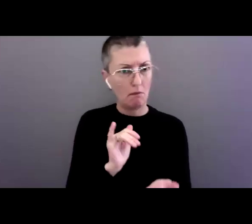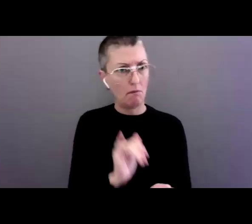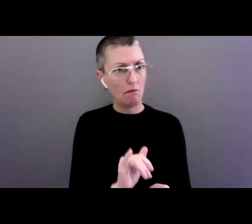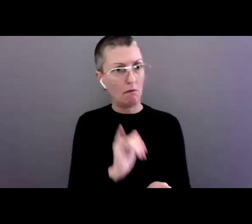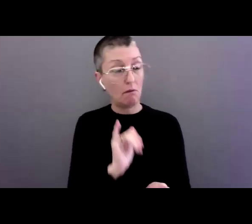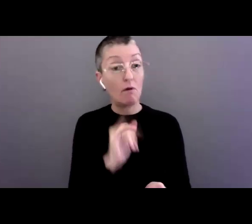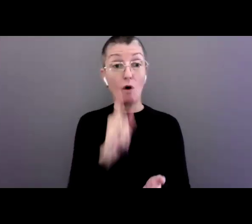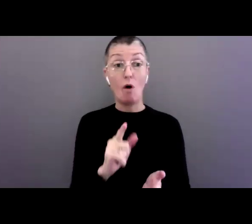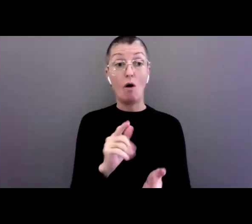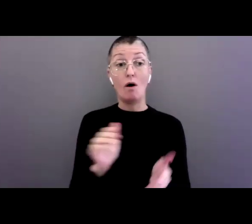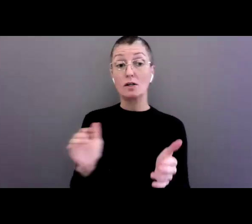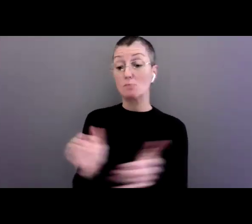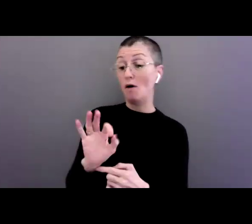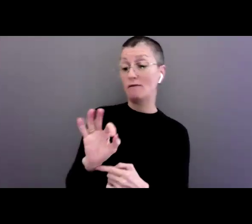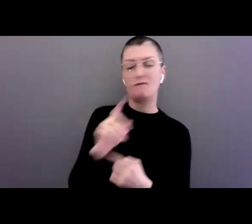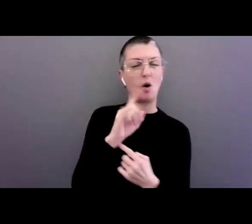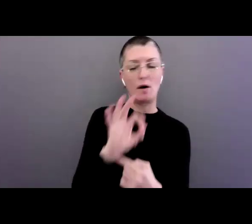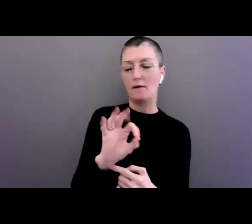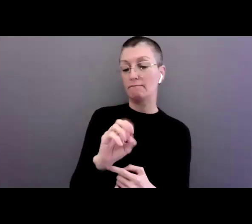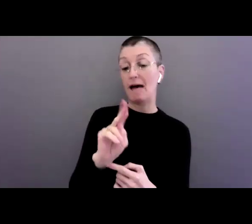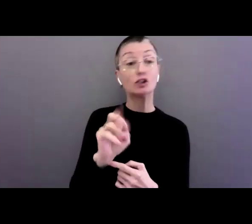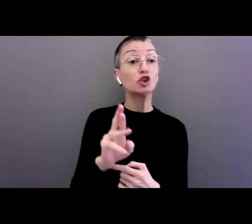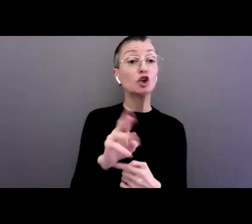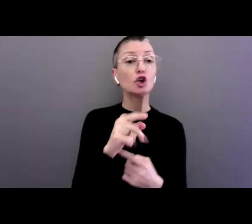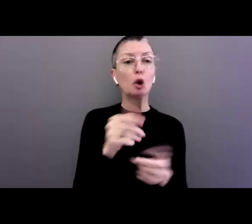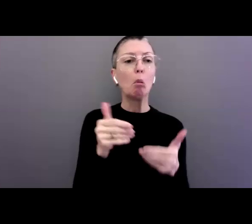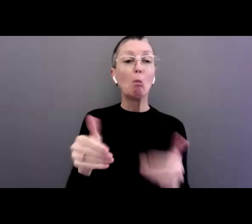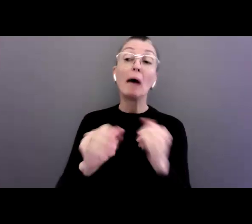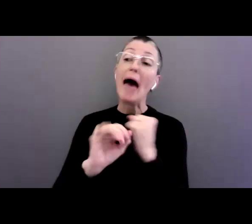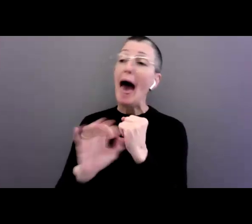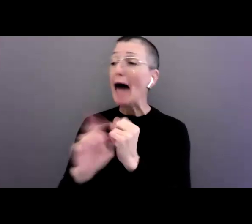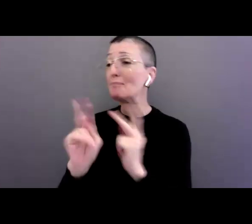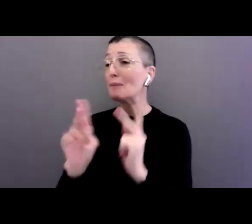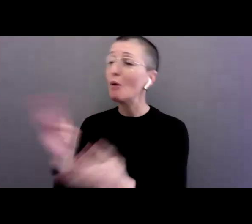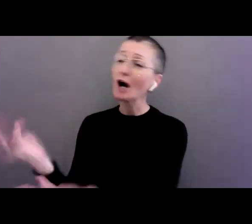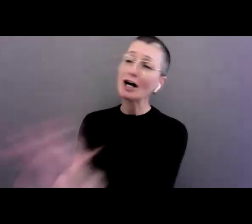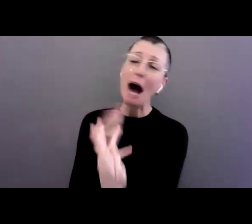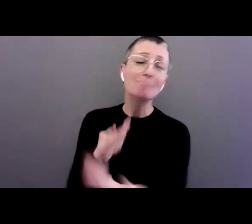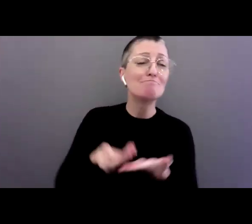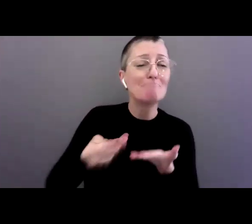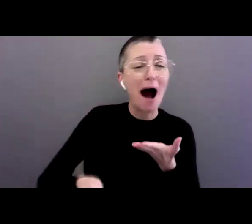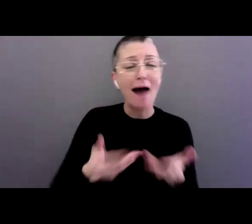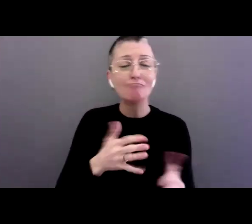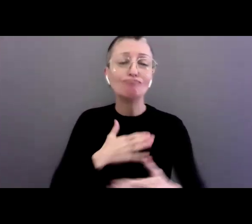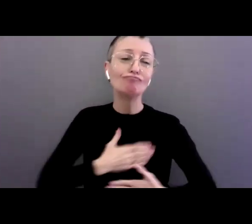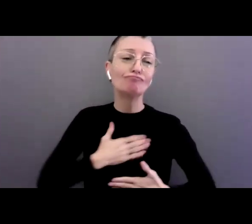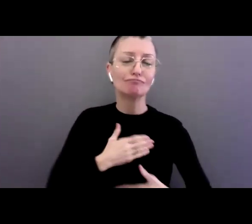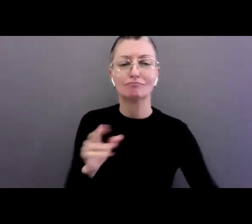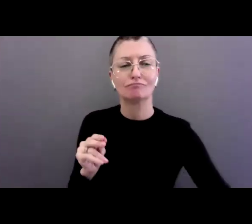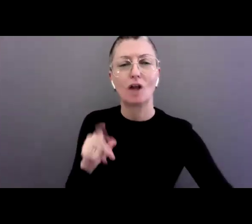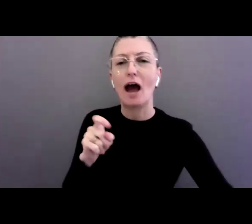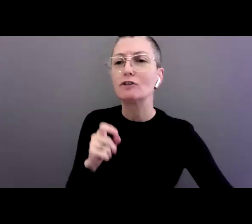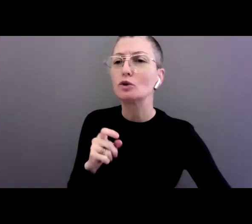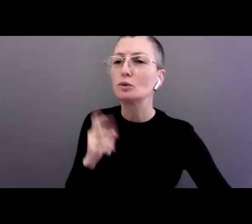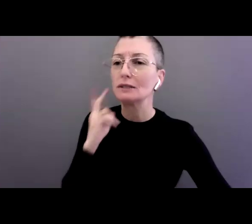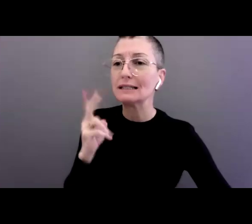think that it's going to land and money is just going to start flowing our way and people are just going to start buying our product. We have to kind of approach the